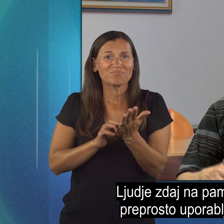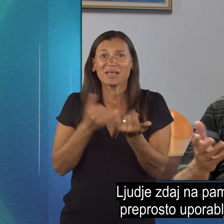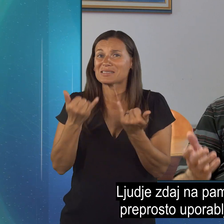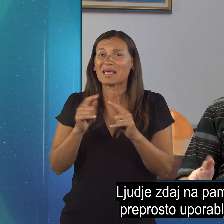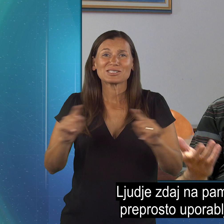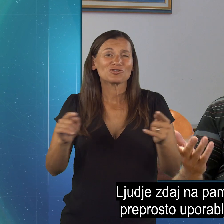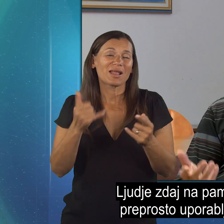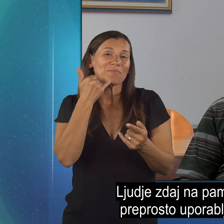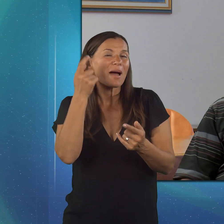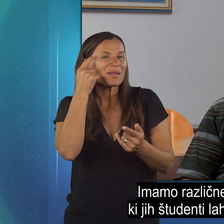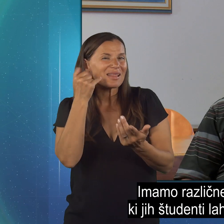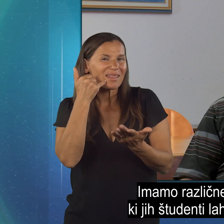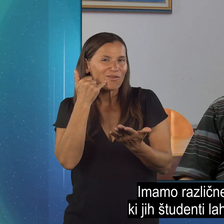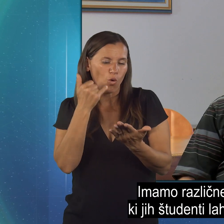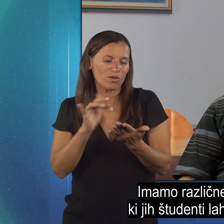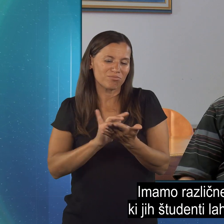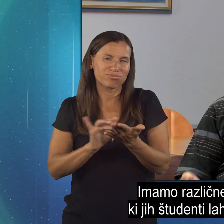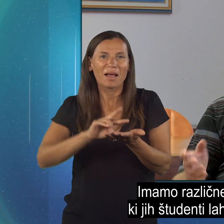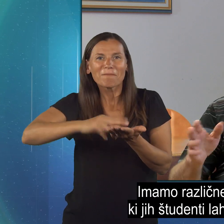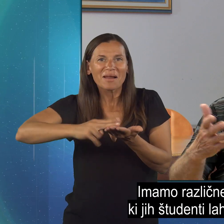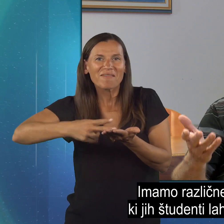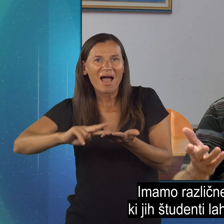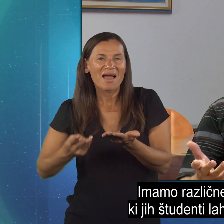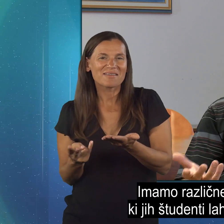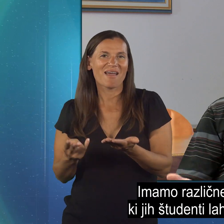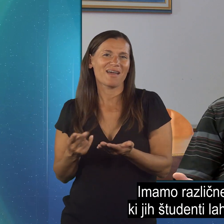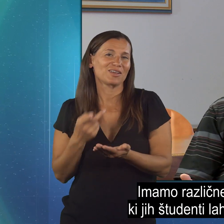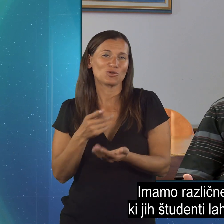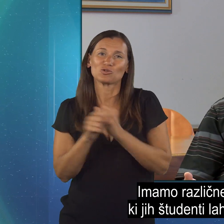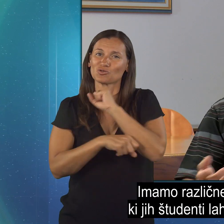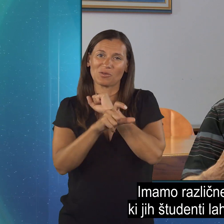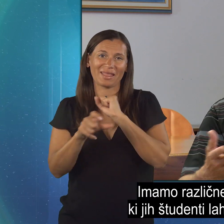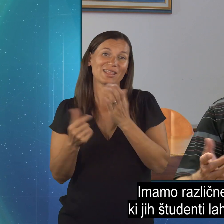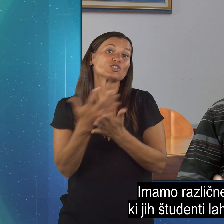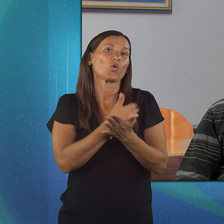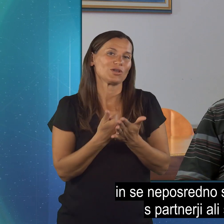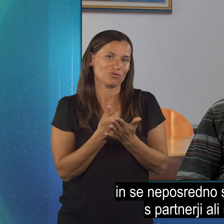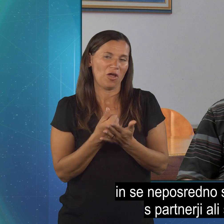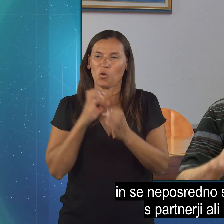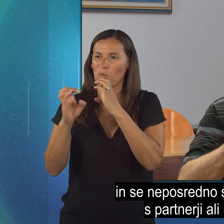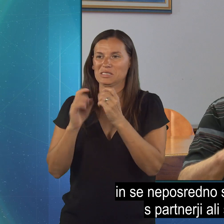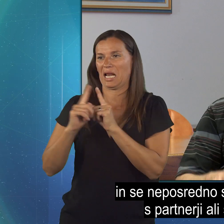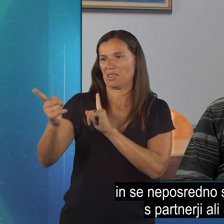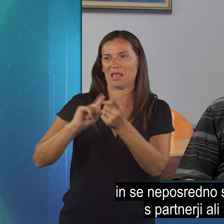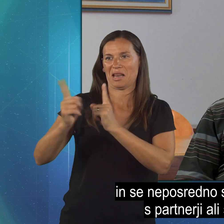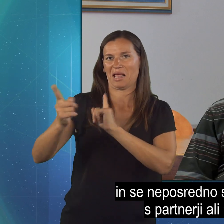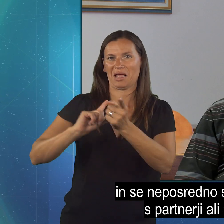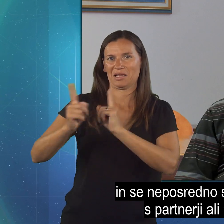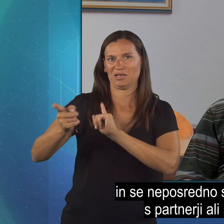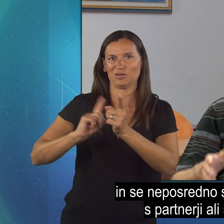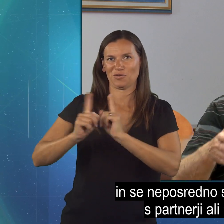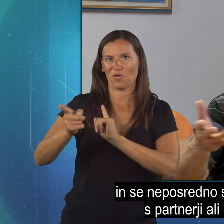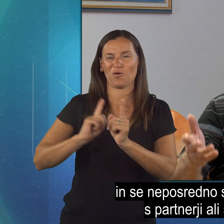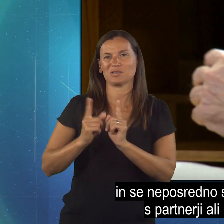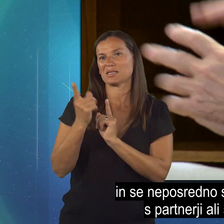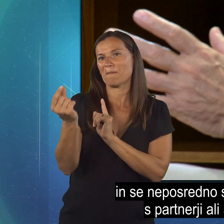people just use an app. We have different apps that students can take advantage of and communicate with directly with